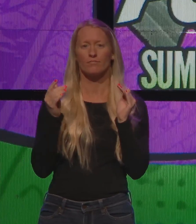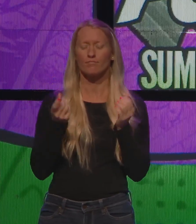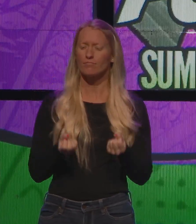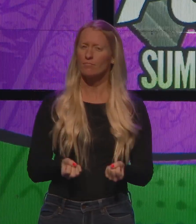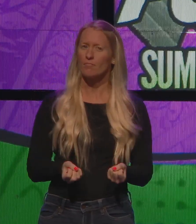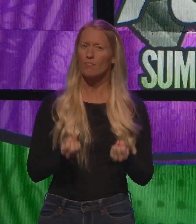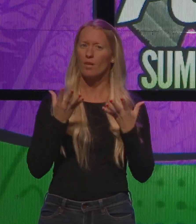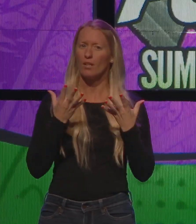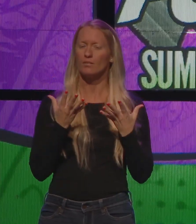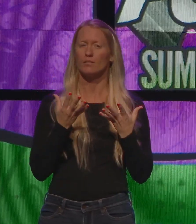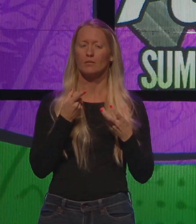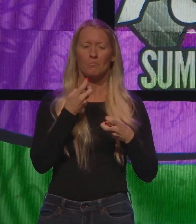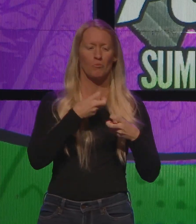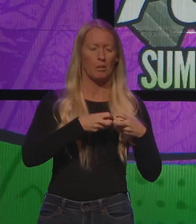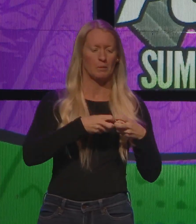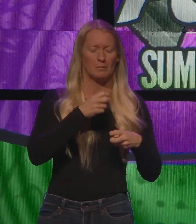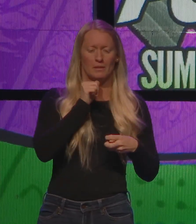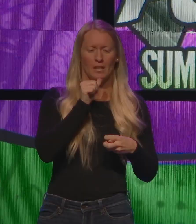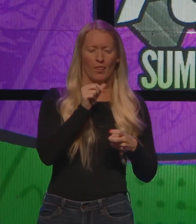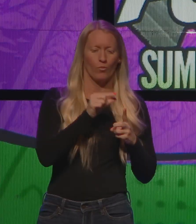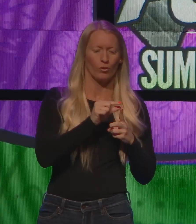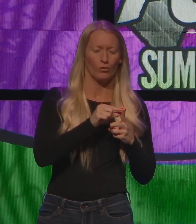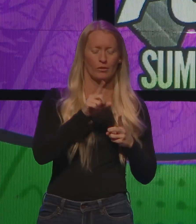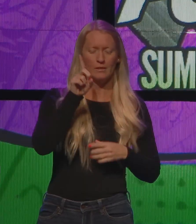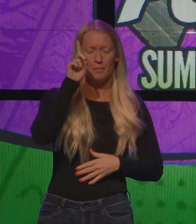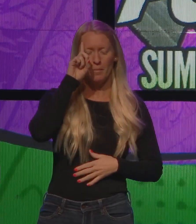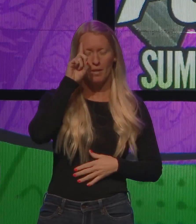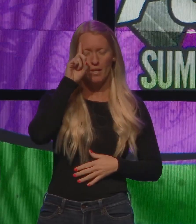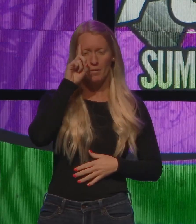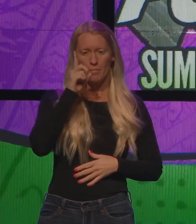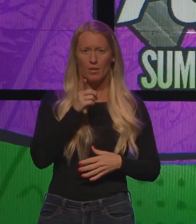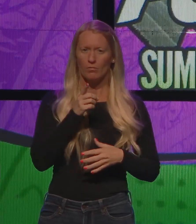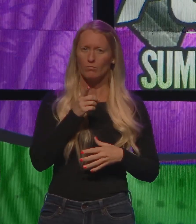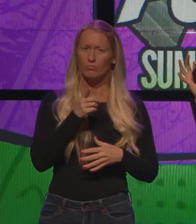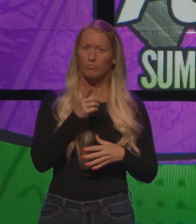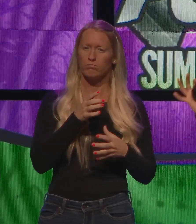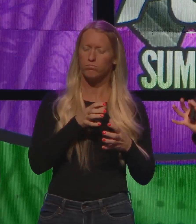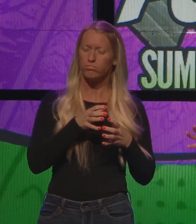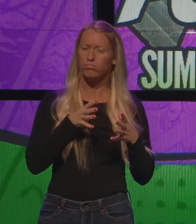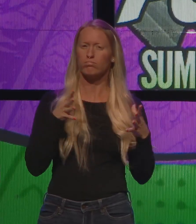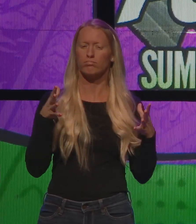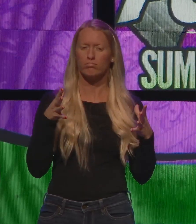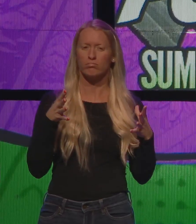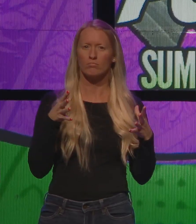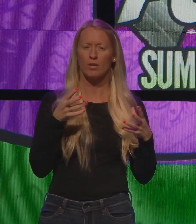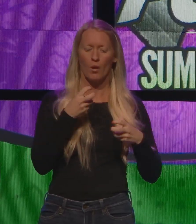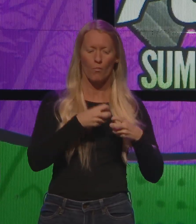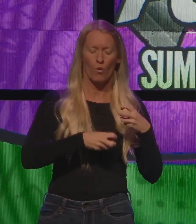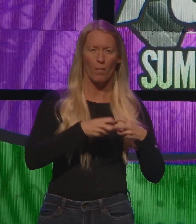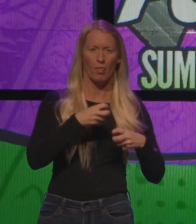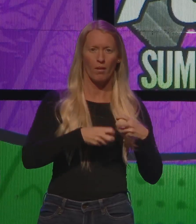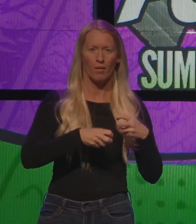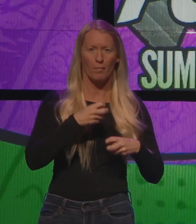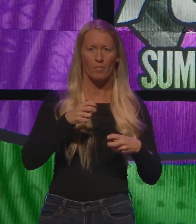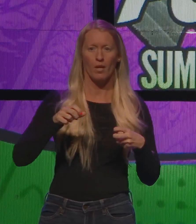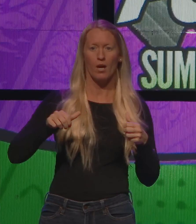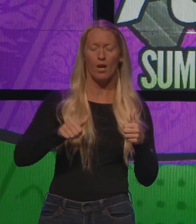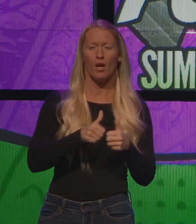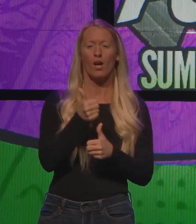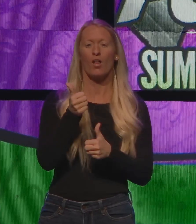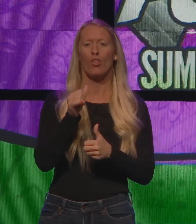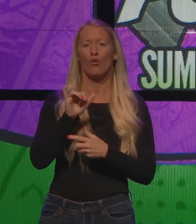that problem is not the word, but that's what's in my mind. So the massive problem that we see of othering